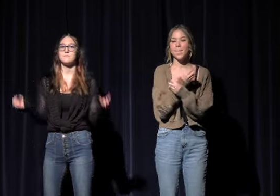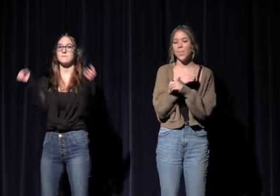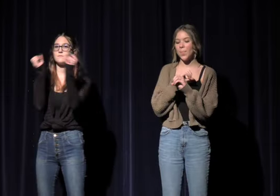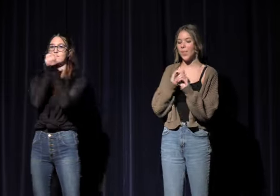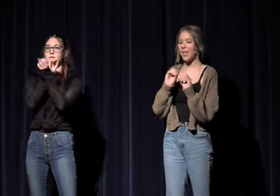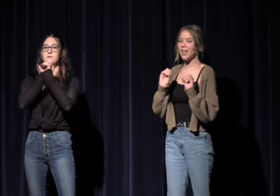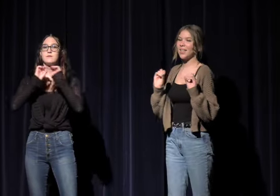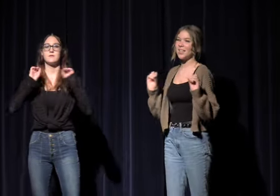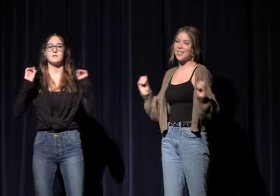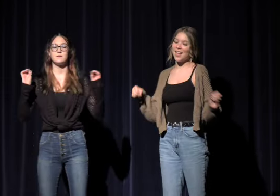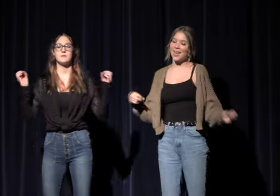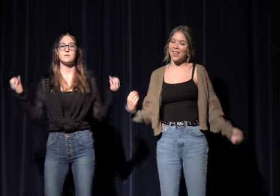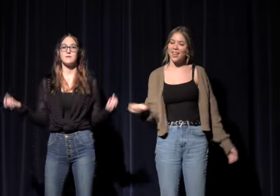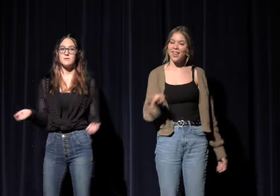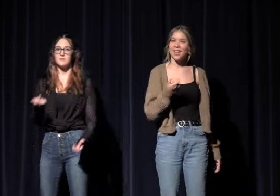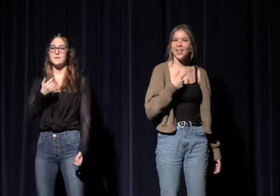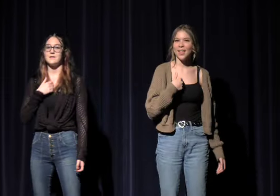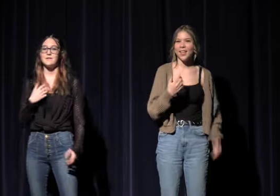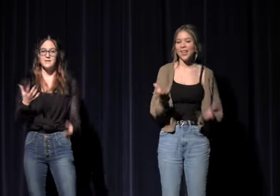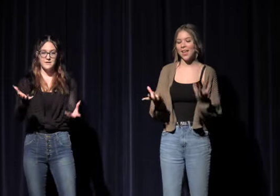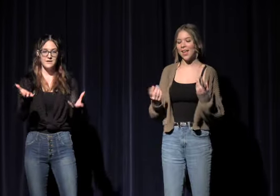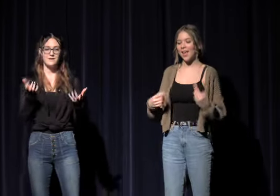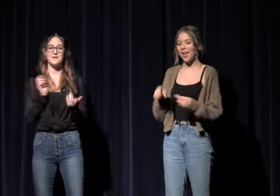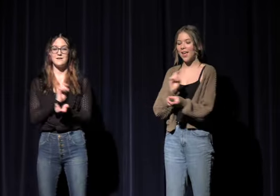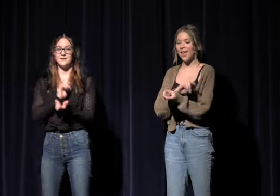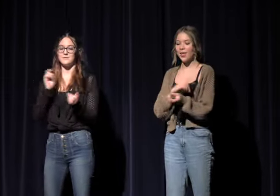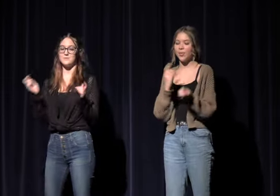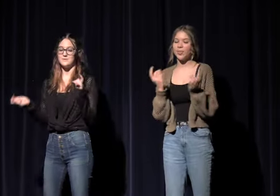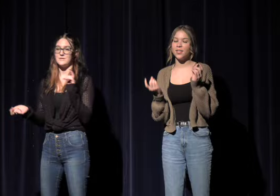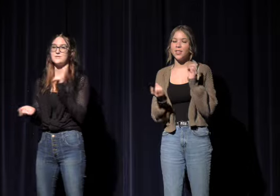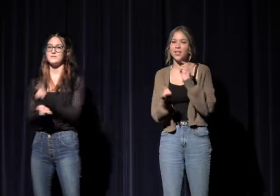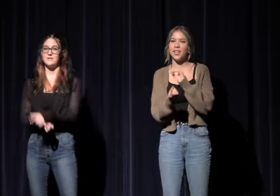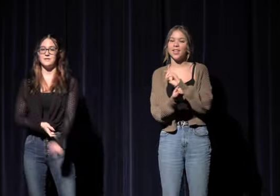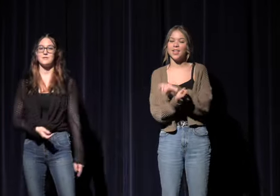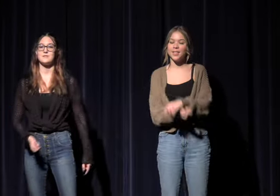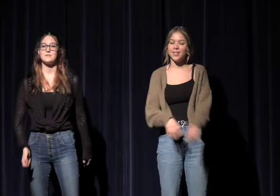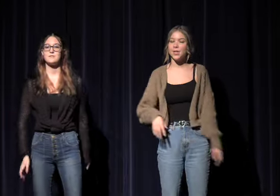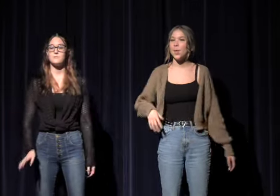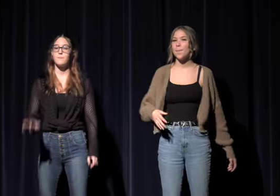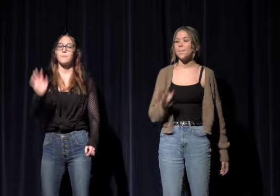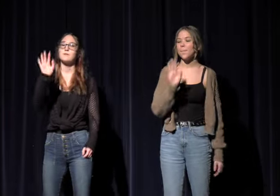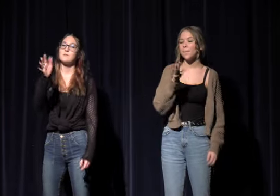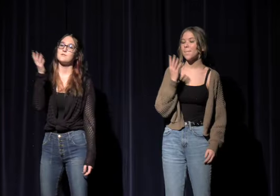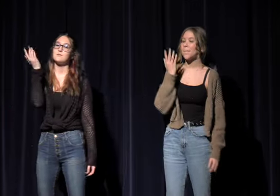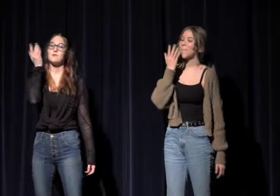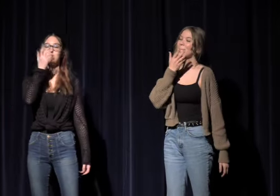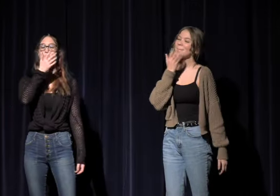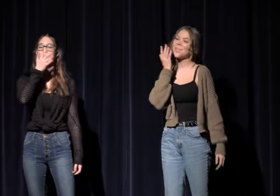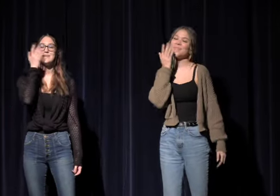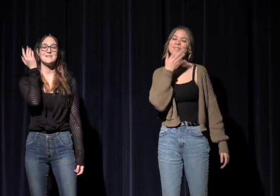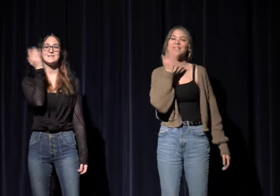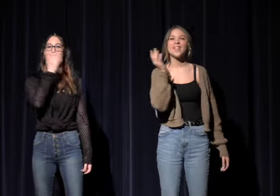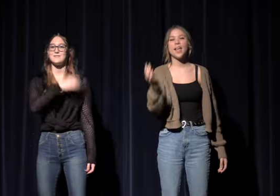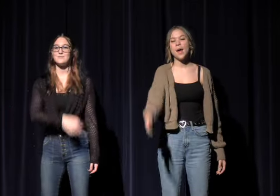There's nothing that I pueda change Cause you're amazing